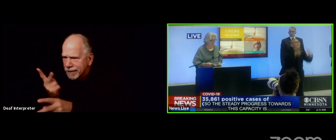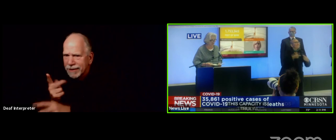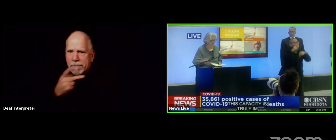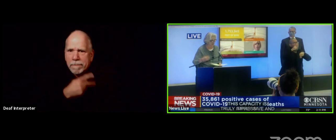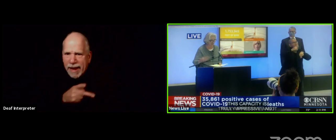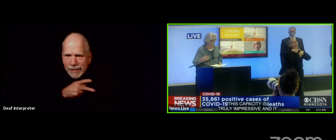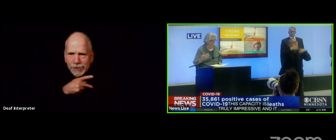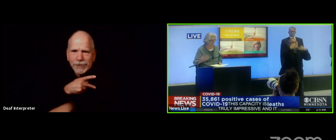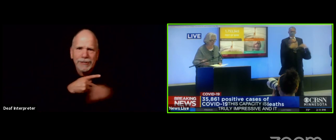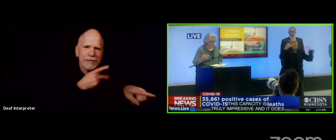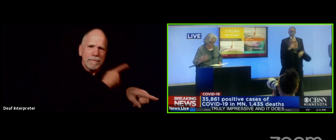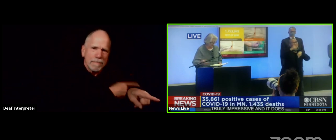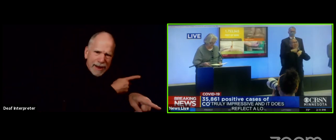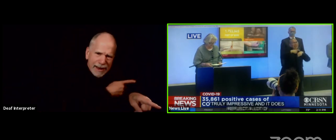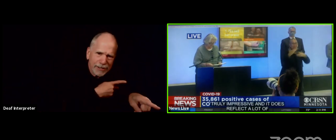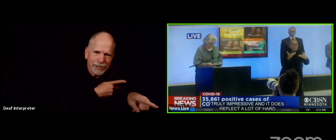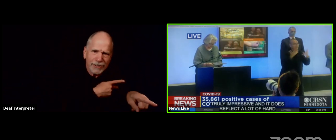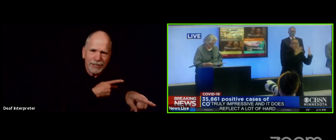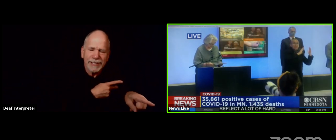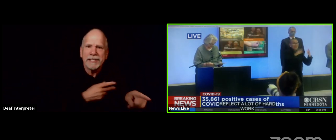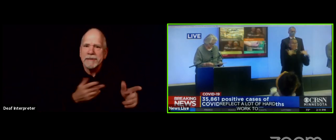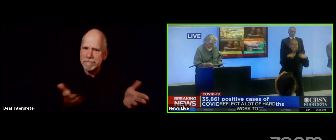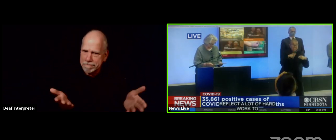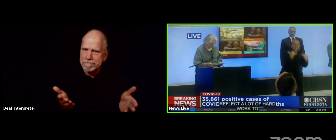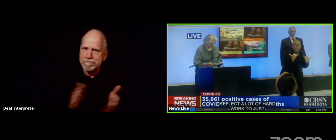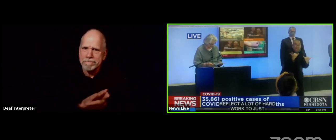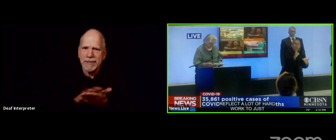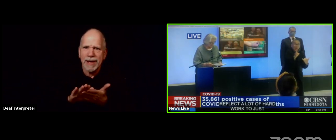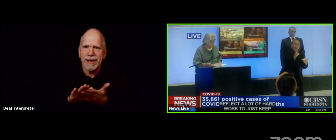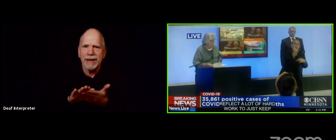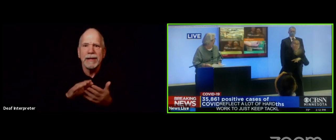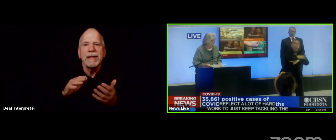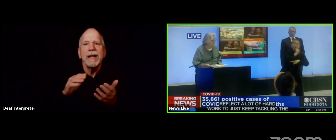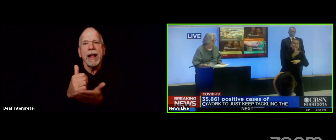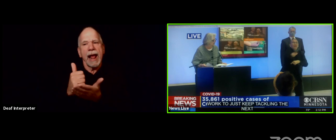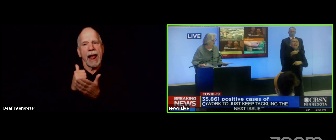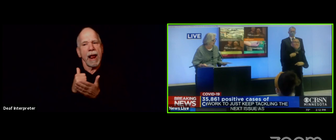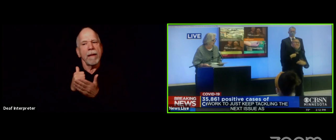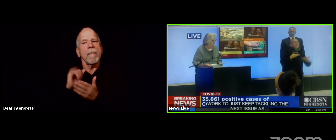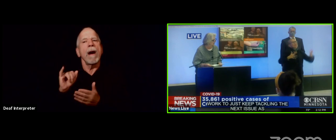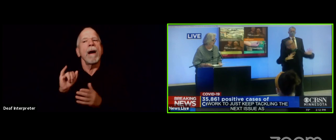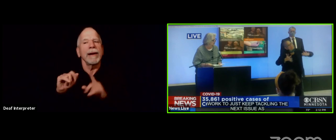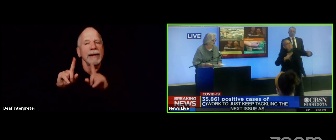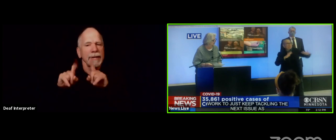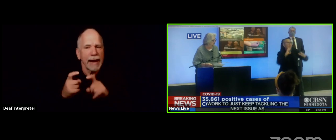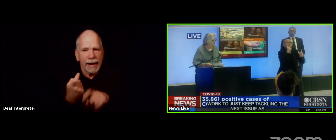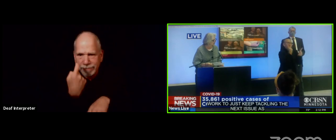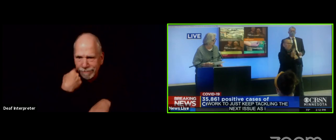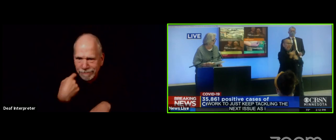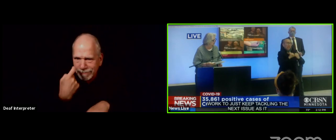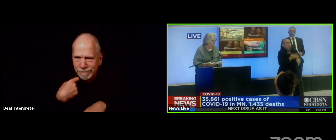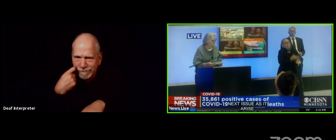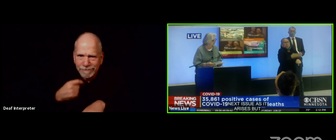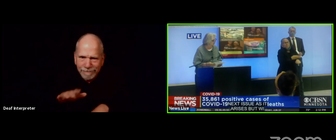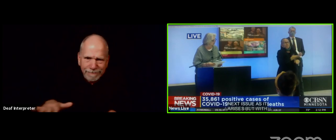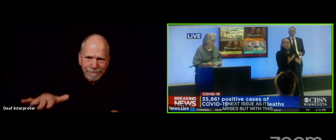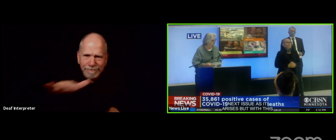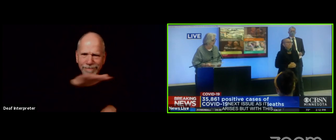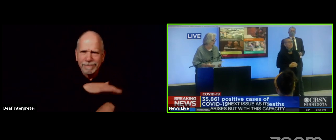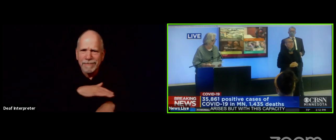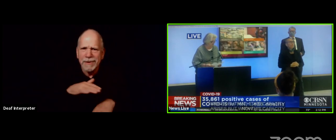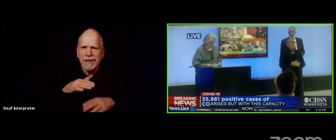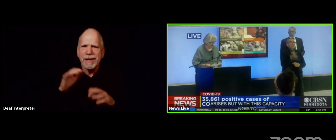keep tackling the next issue as it arises. But with this capacity now to test 20,000 people in a day, this puts